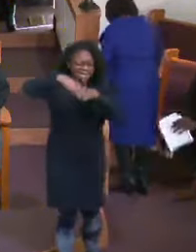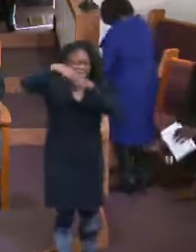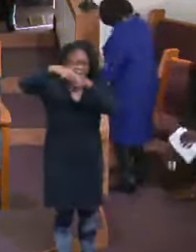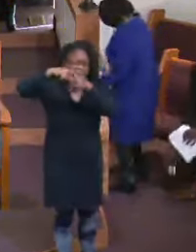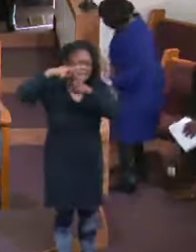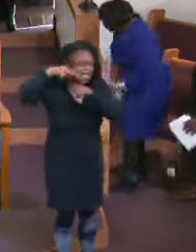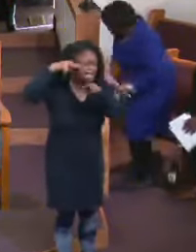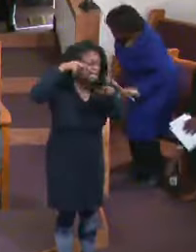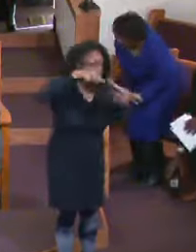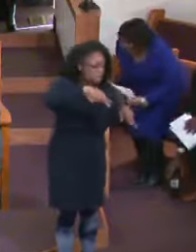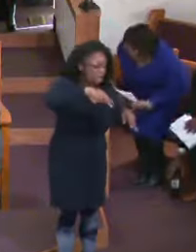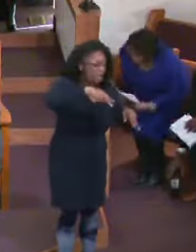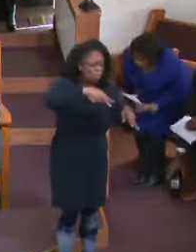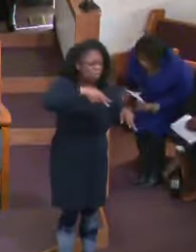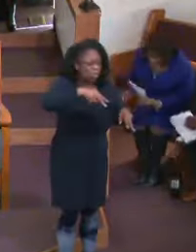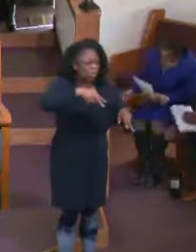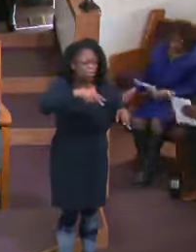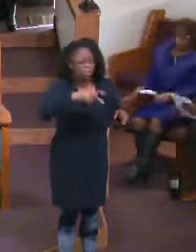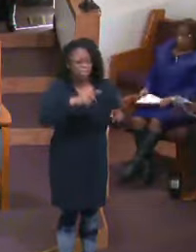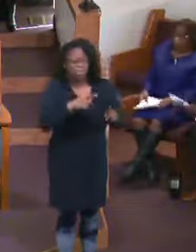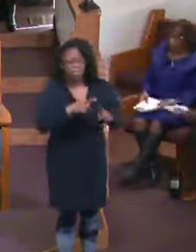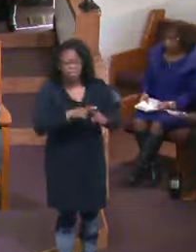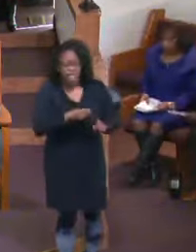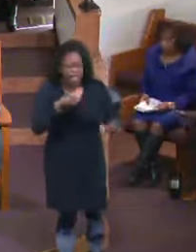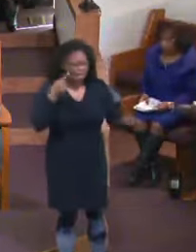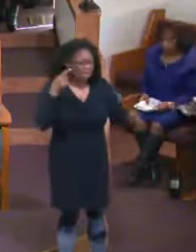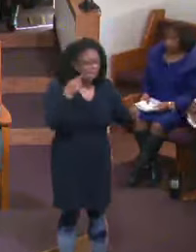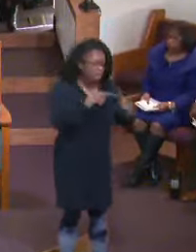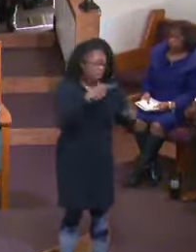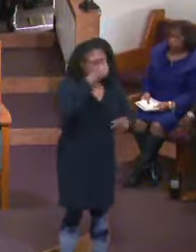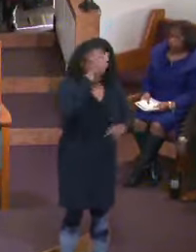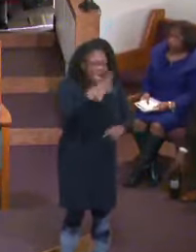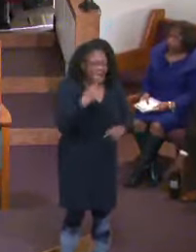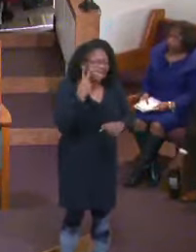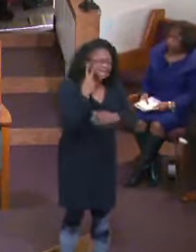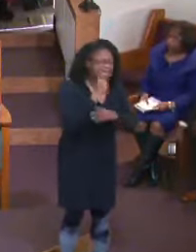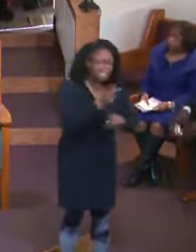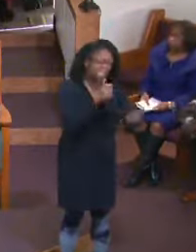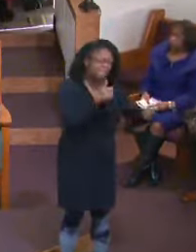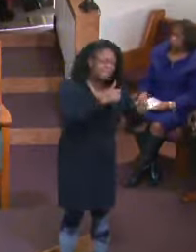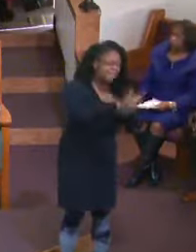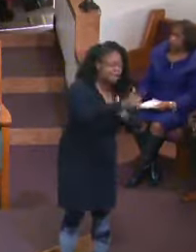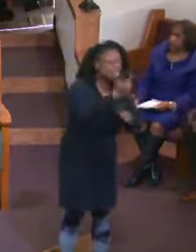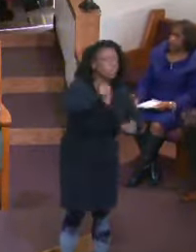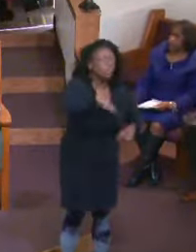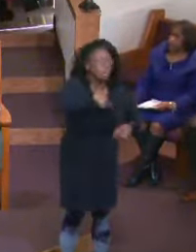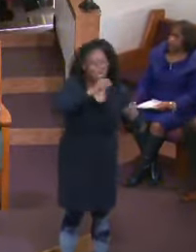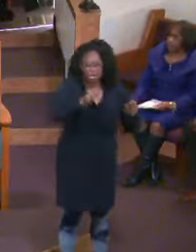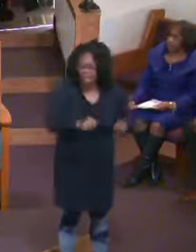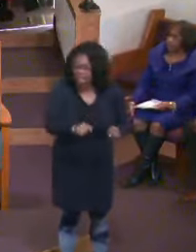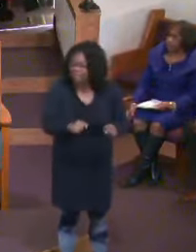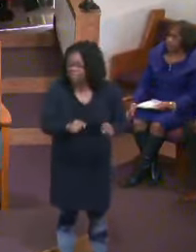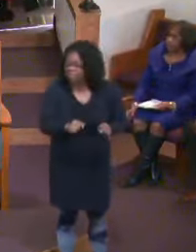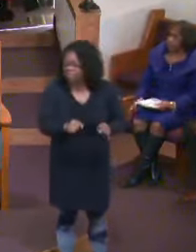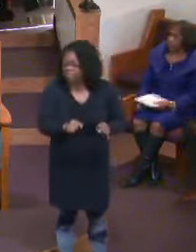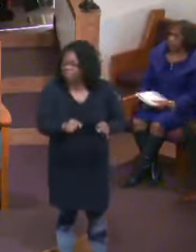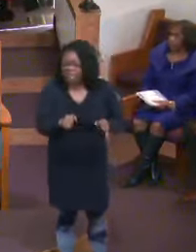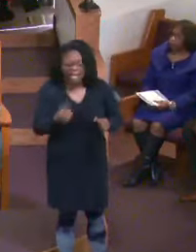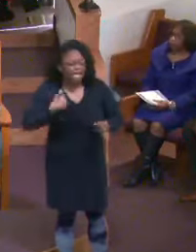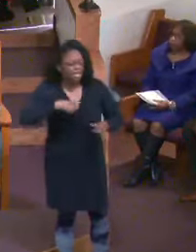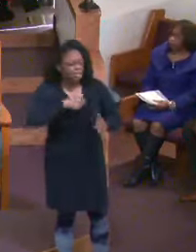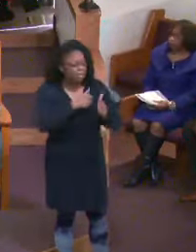looks down low, and from the vantage point, God is able to see further than we can. As he followed